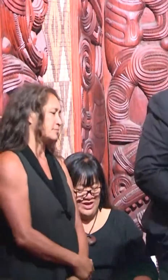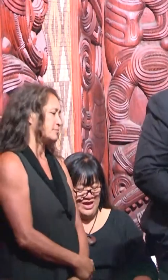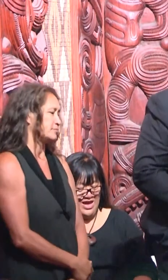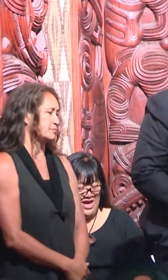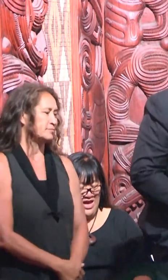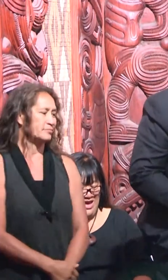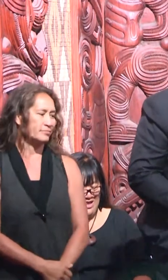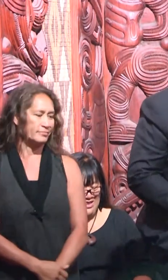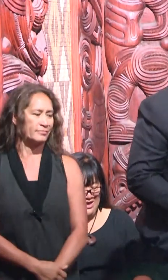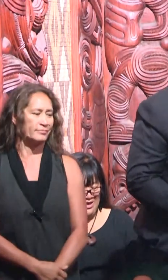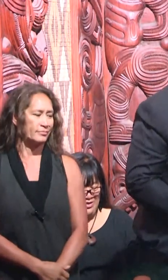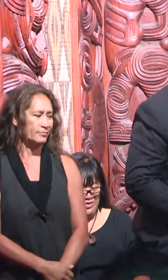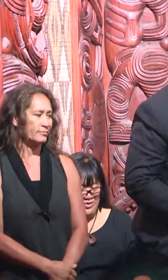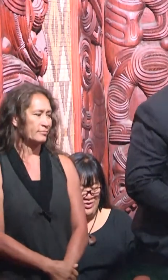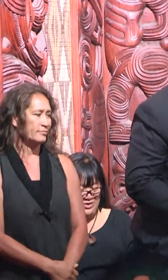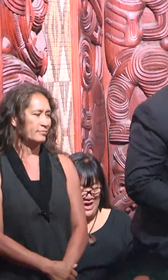Alleluia,